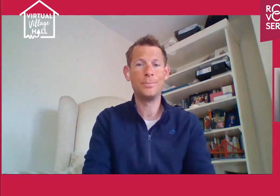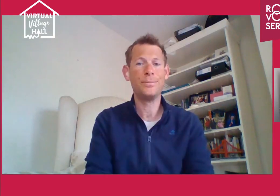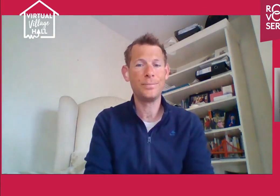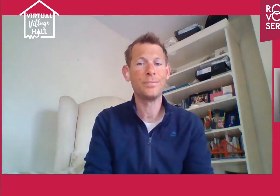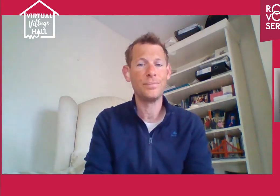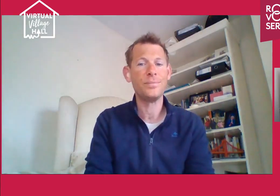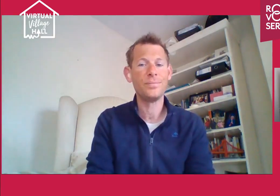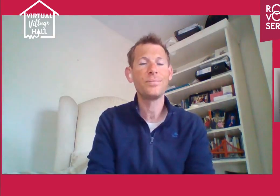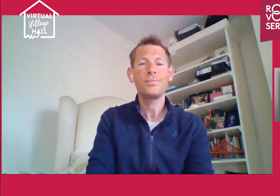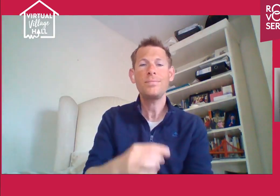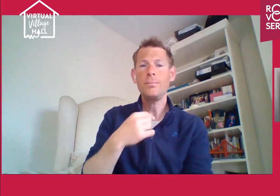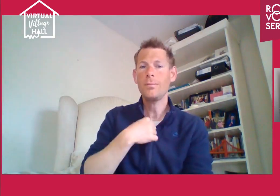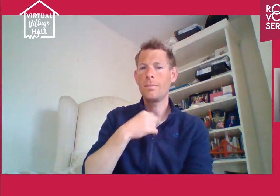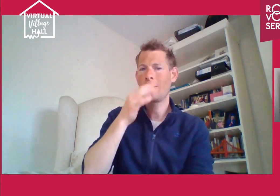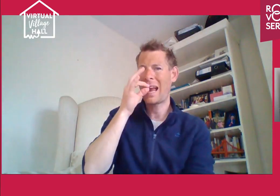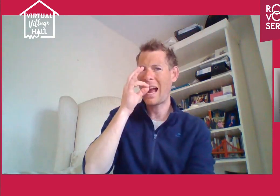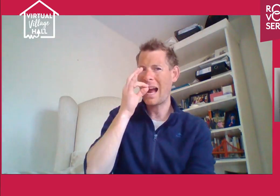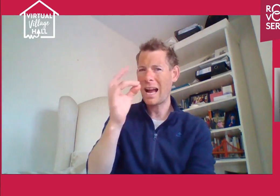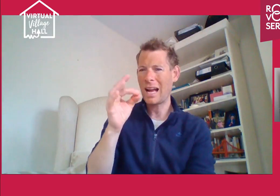He's age 6 today.